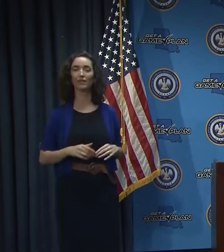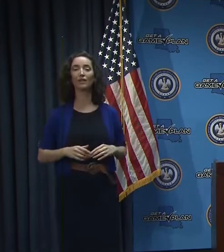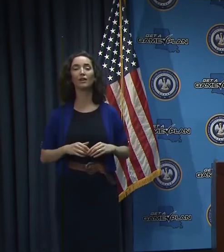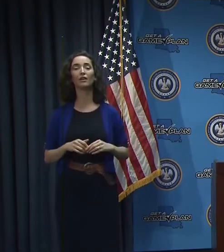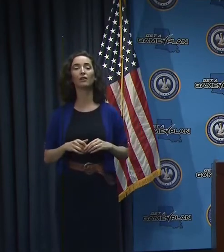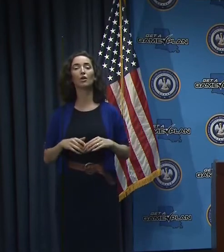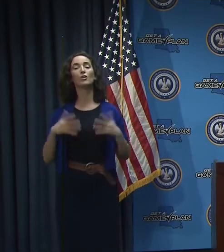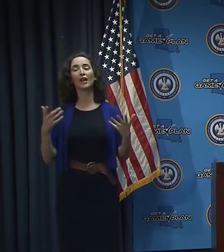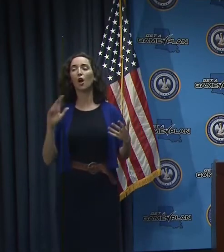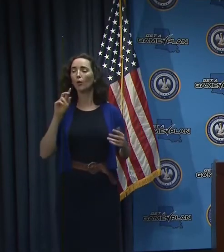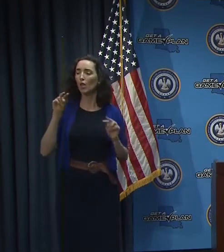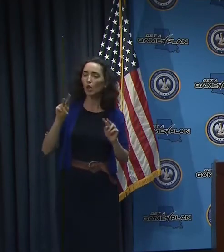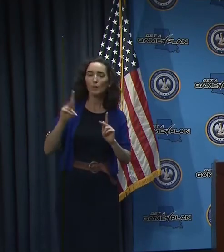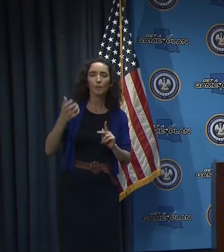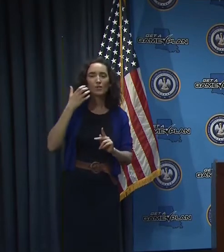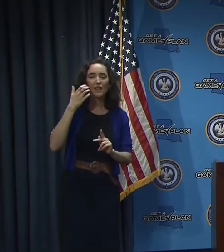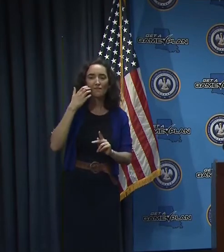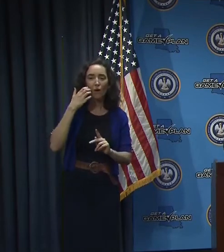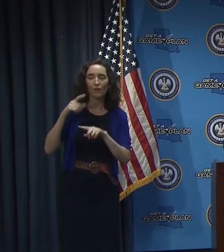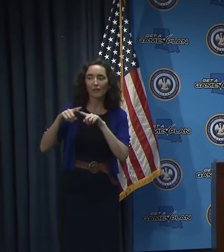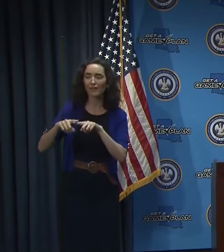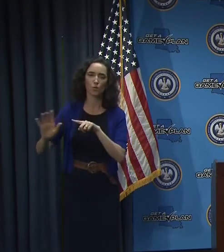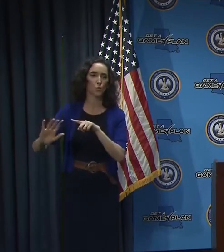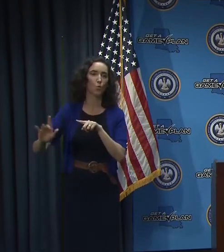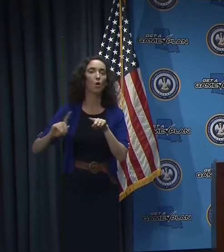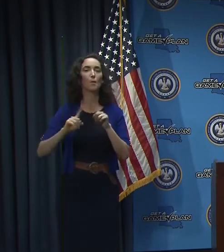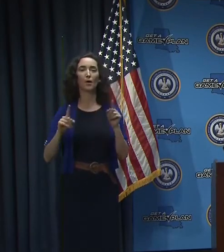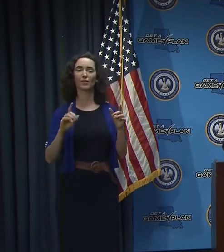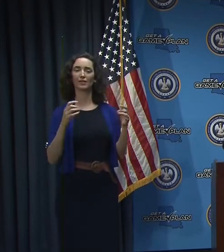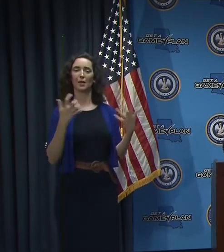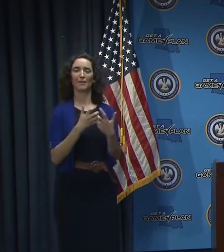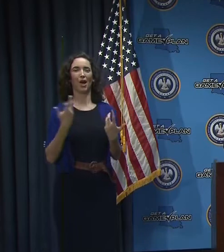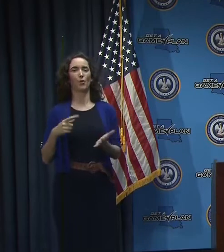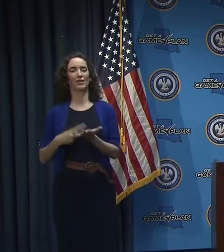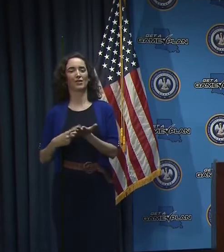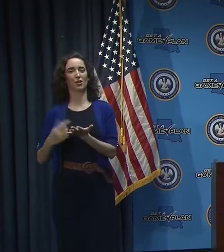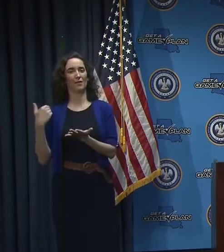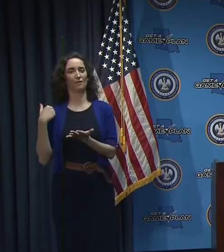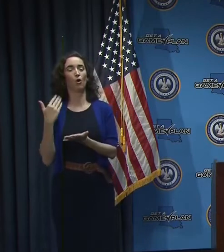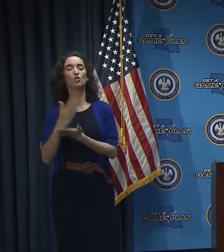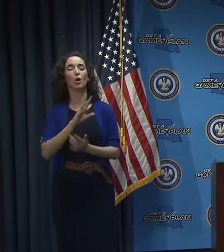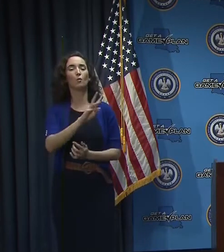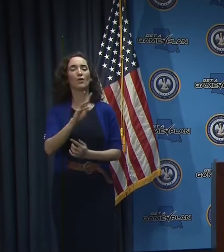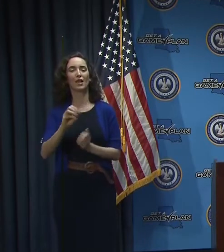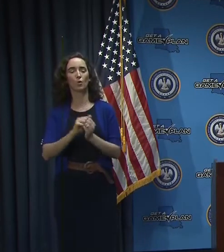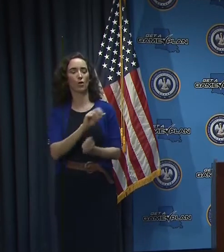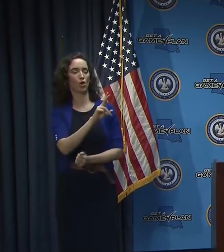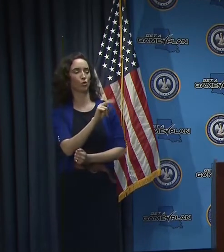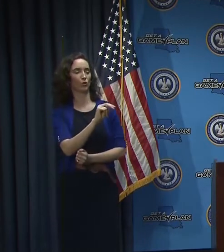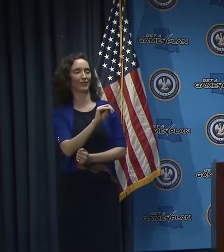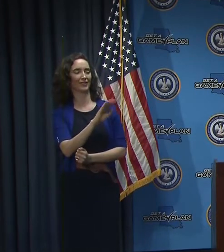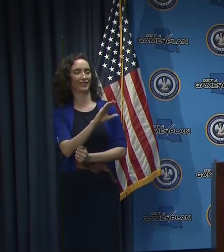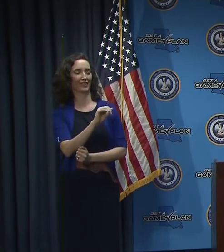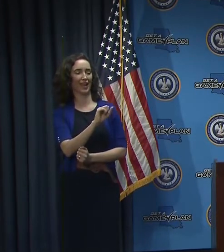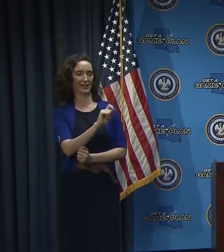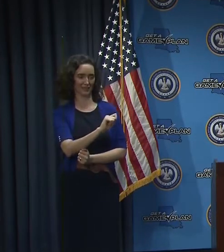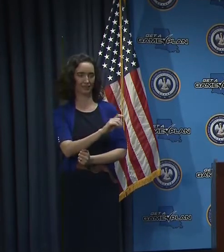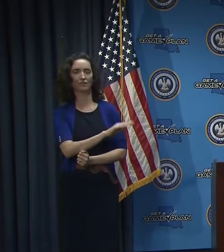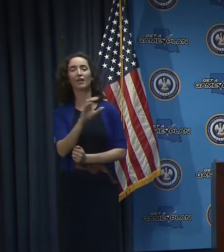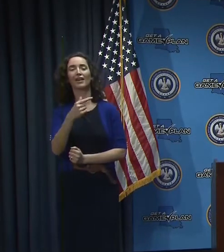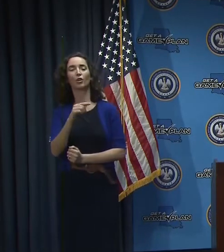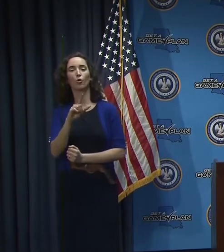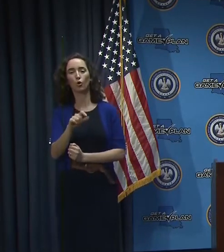things like cell phone data, but we know that this correlates with what we've been talking about before with websites like Unicast, with Google's assessment of social distancing. Regions